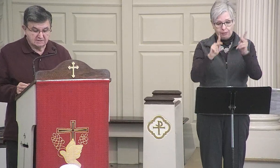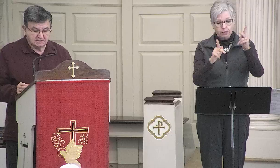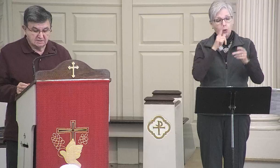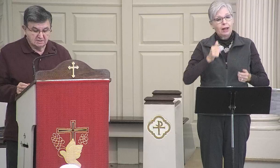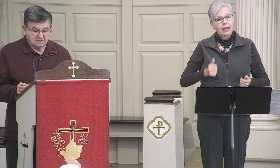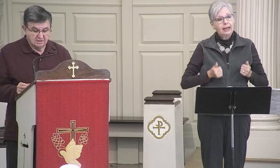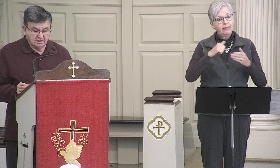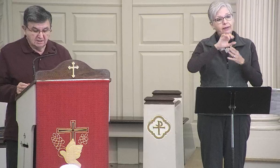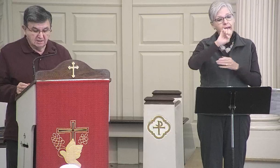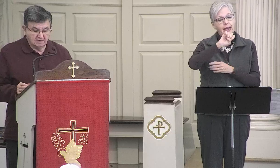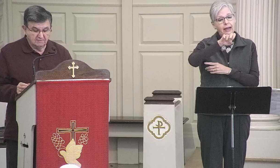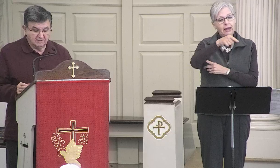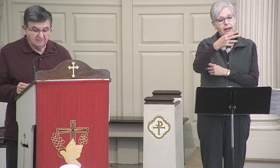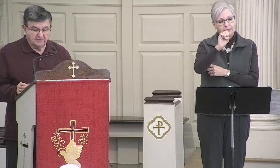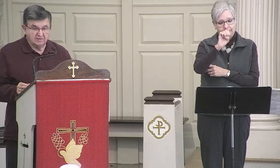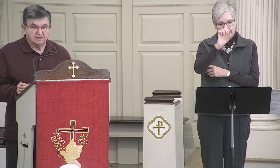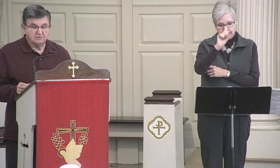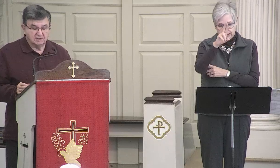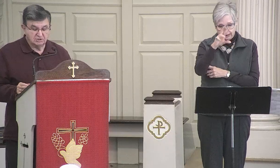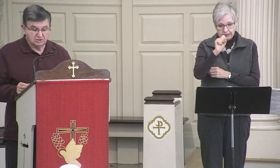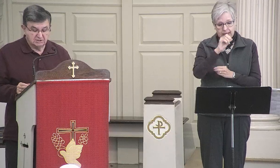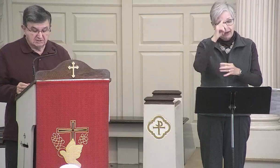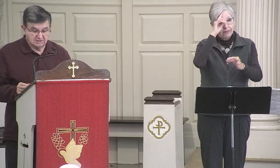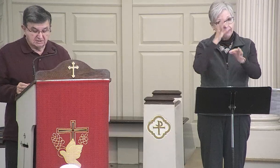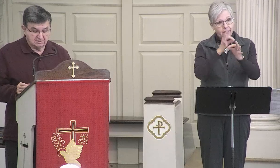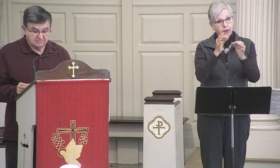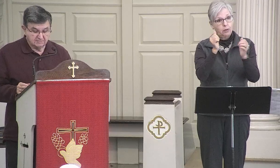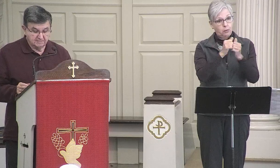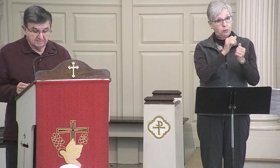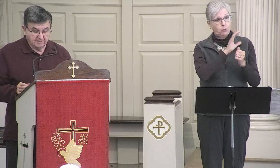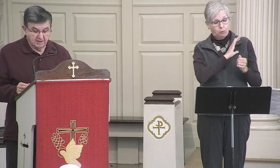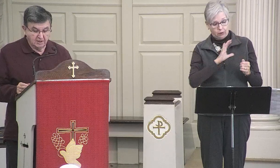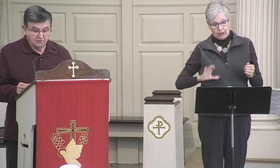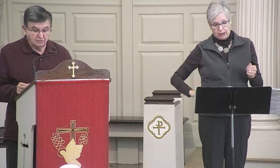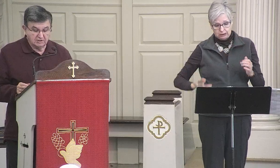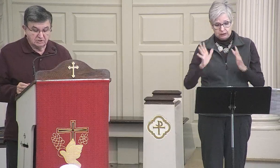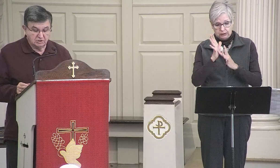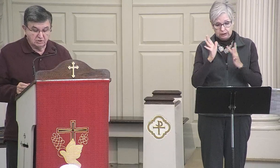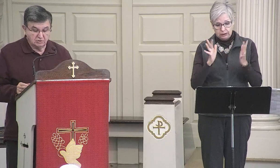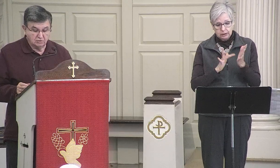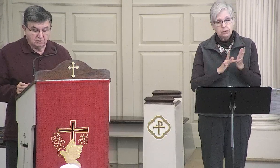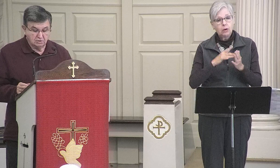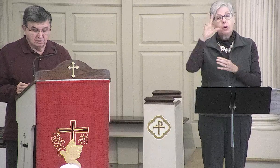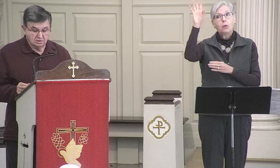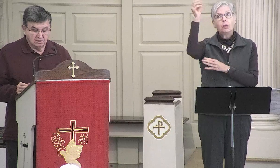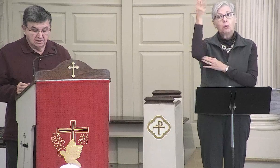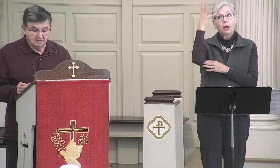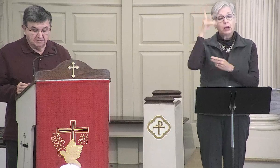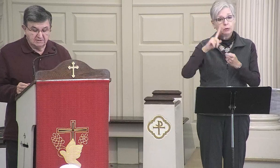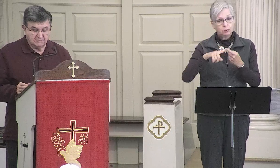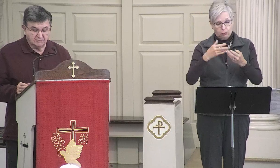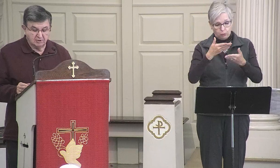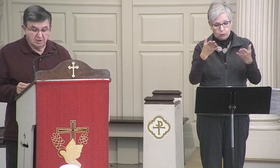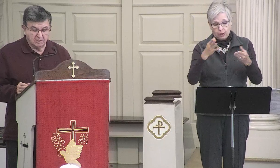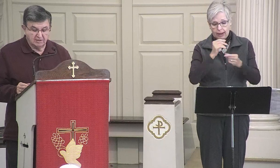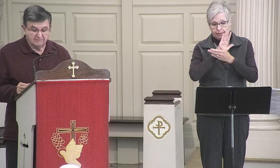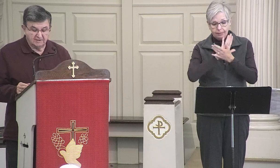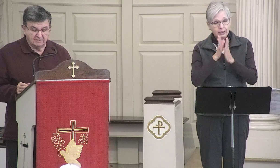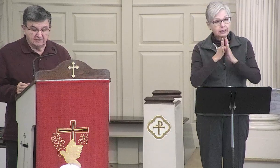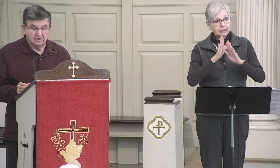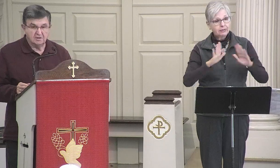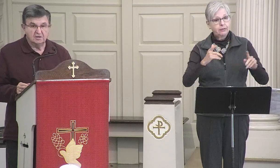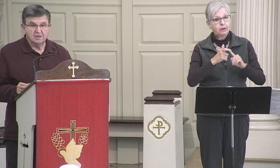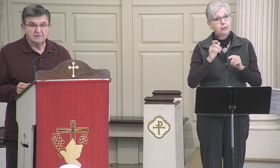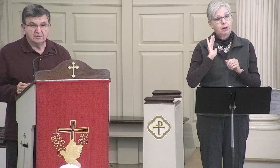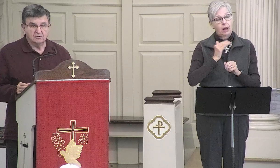Ephesus, and faithful in Christ Jesus, grace to you and peace from God our